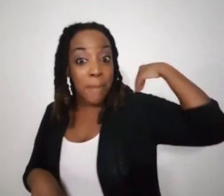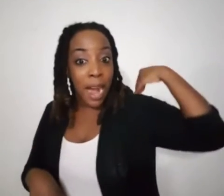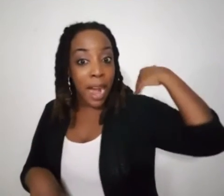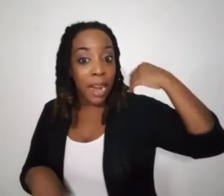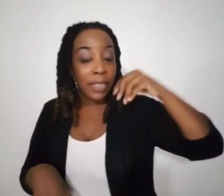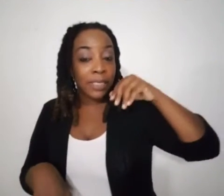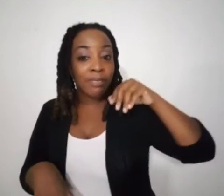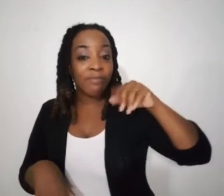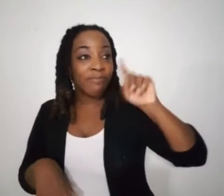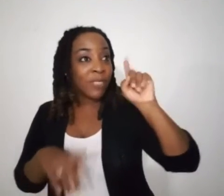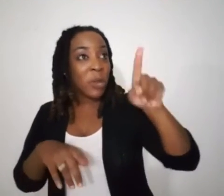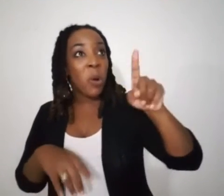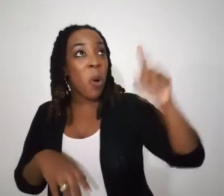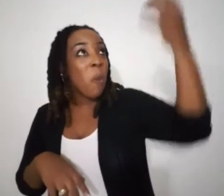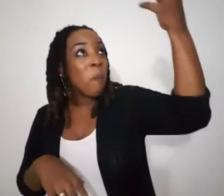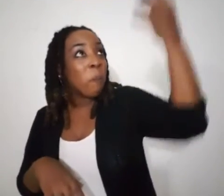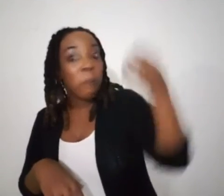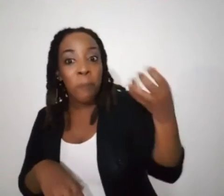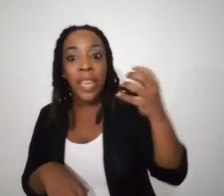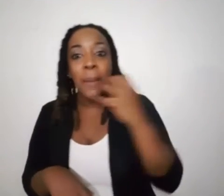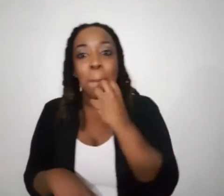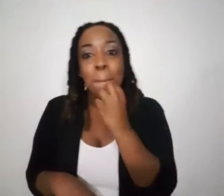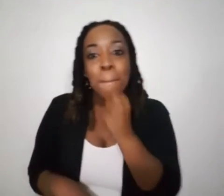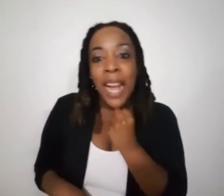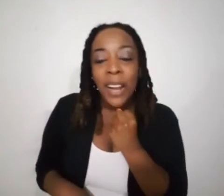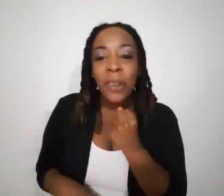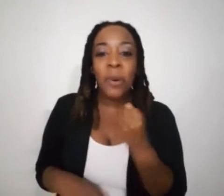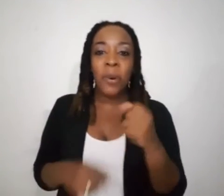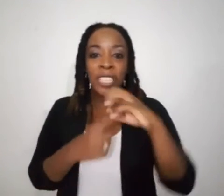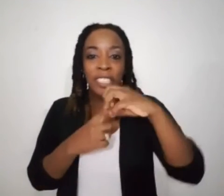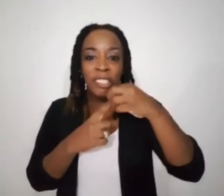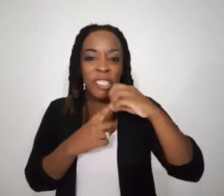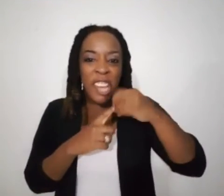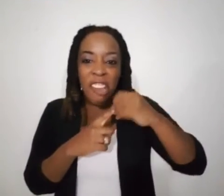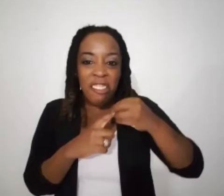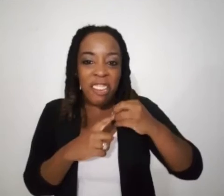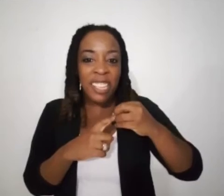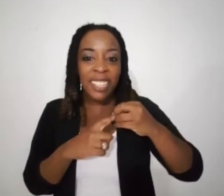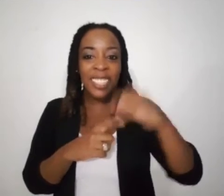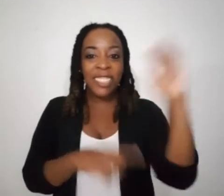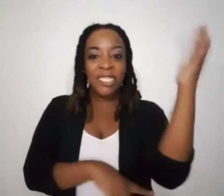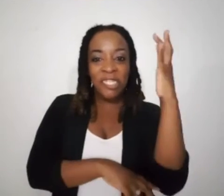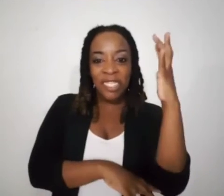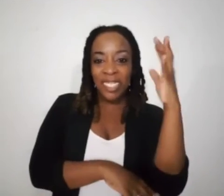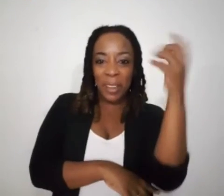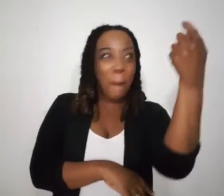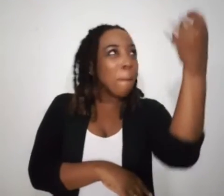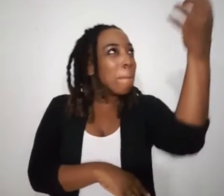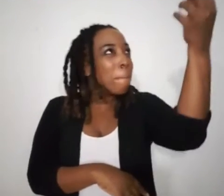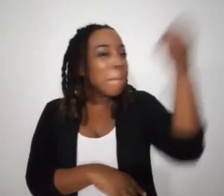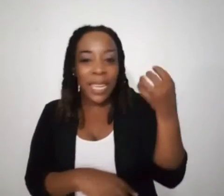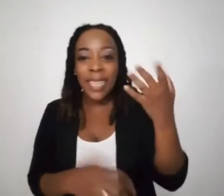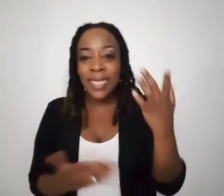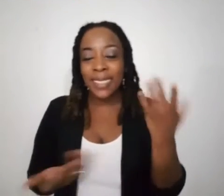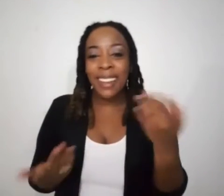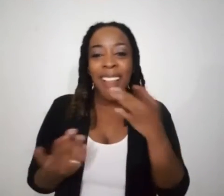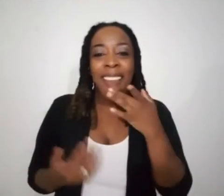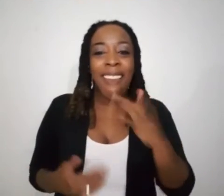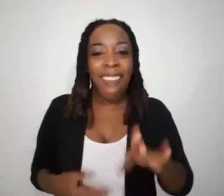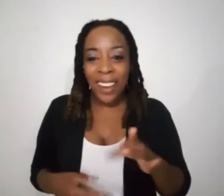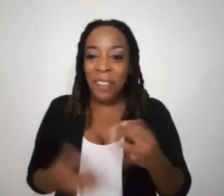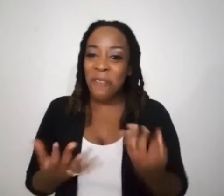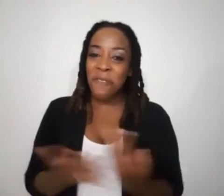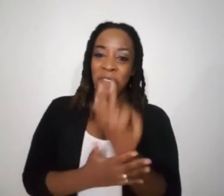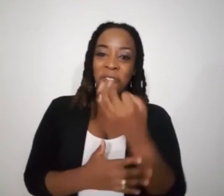can pick cherries, or we can pick other things. We're really lucky to live in a country such as ours where we have fresh fruits